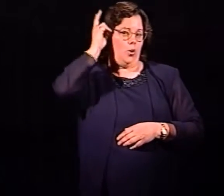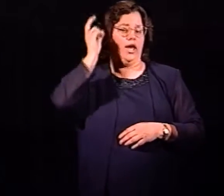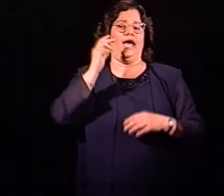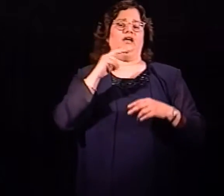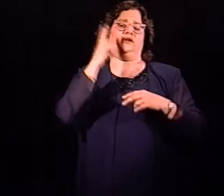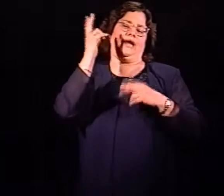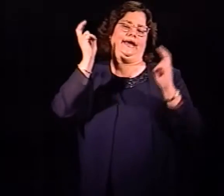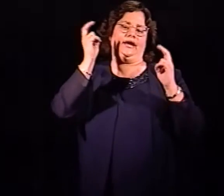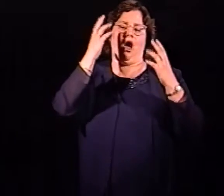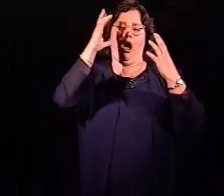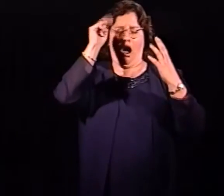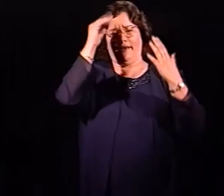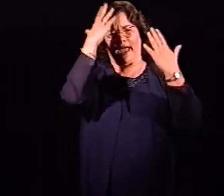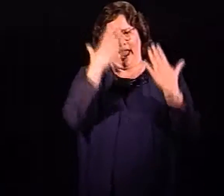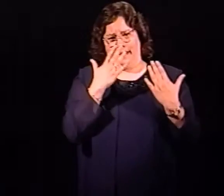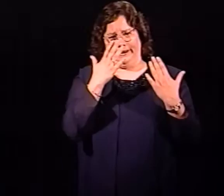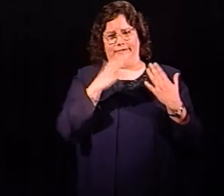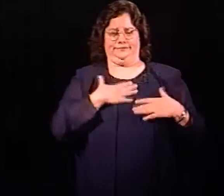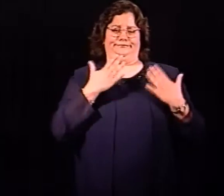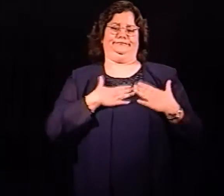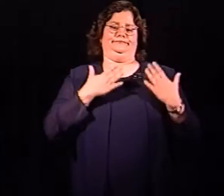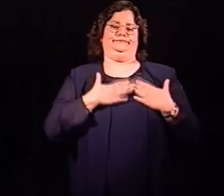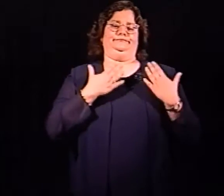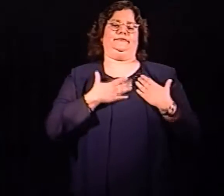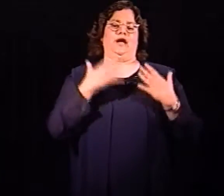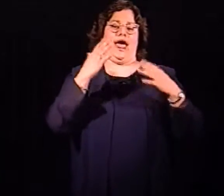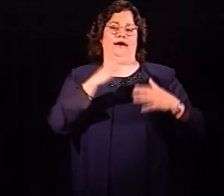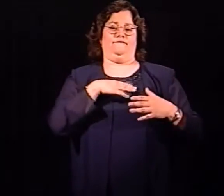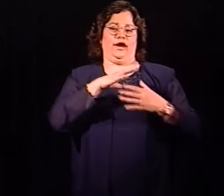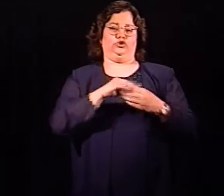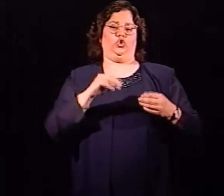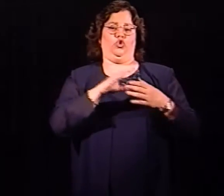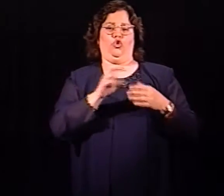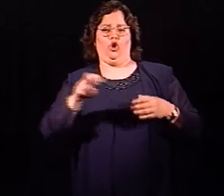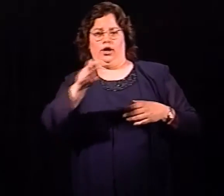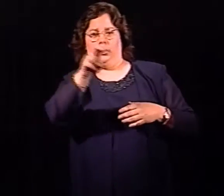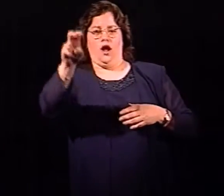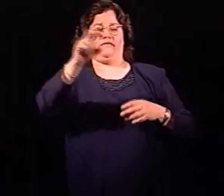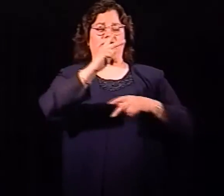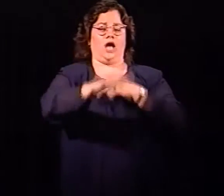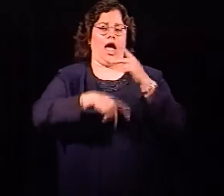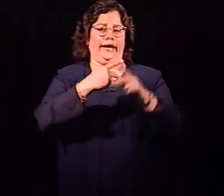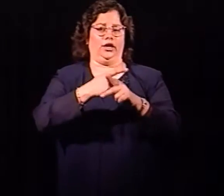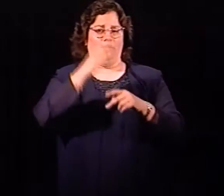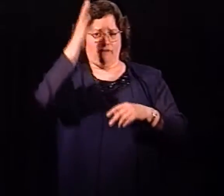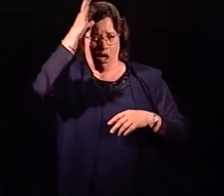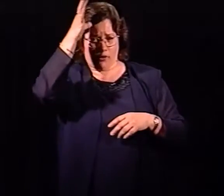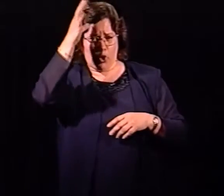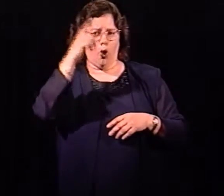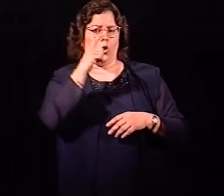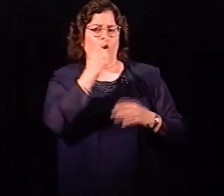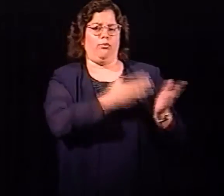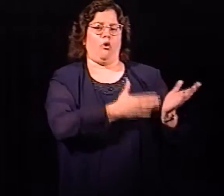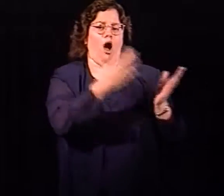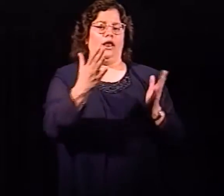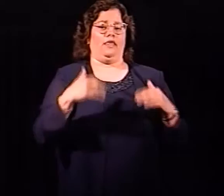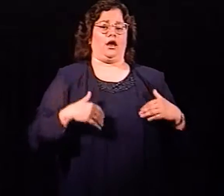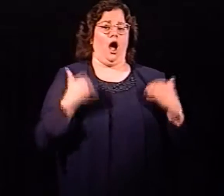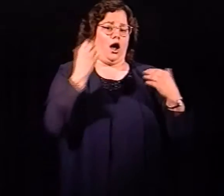It is an unhappy adventure of this kind father who brought the goat for his son for